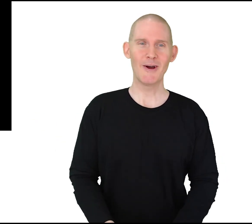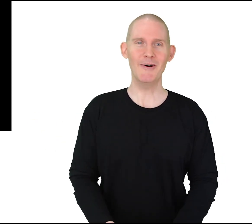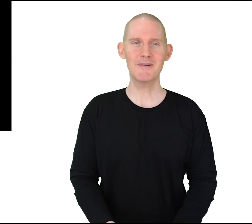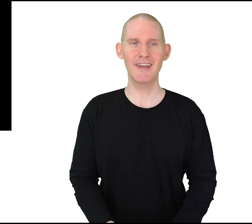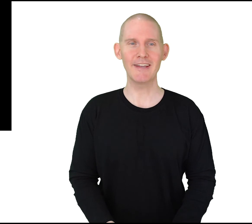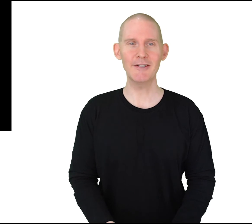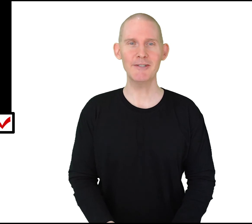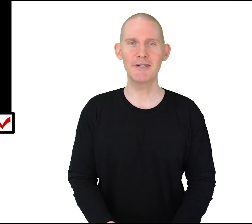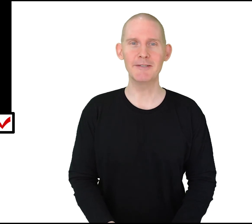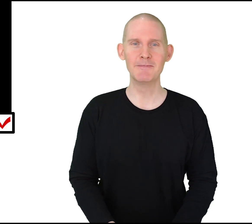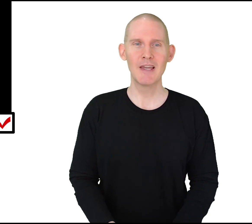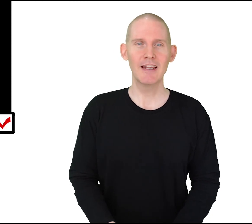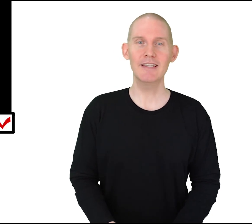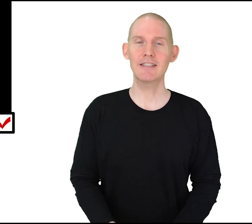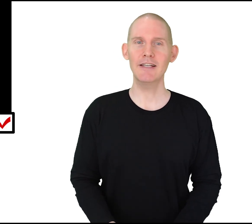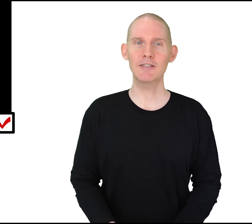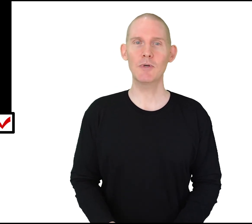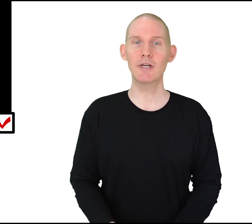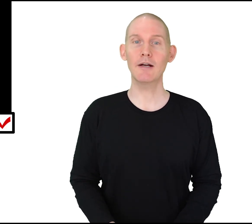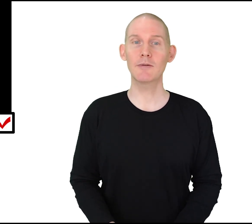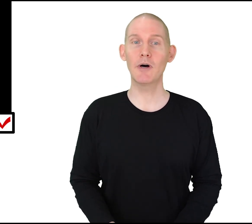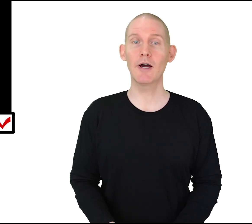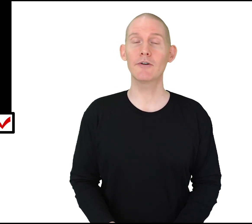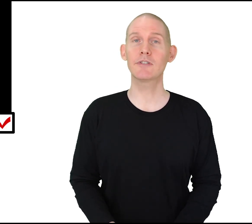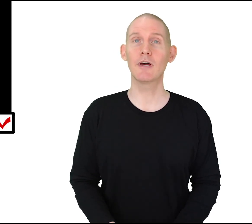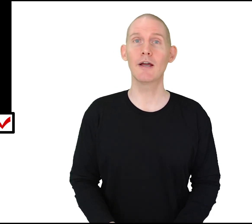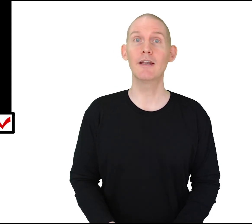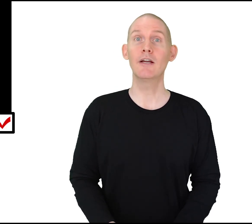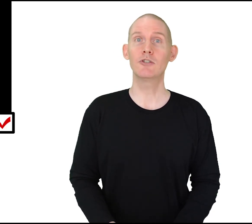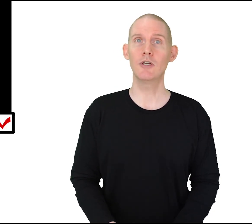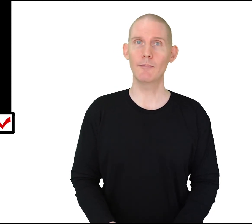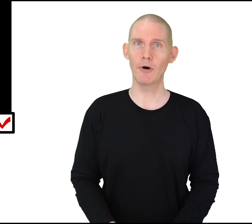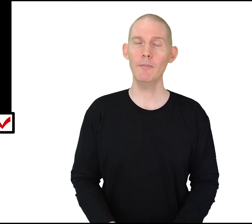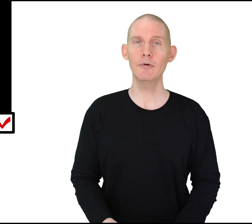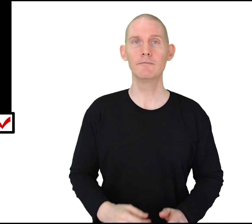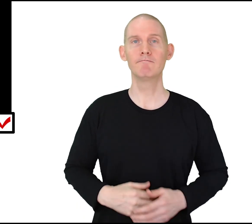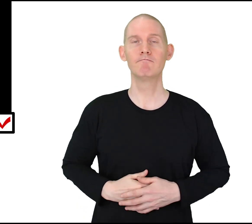Okay, good, good. In this lesson, we talked about how to sign she burp